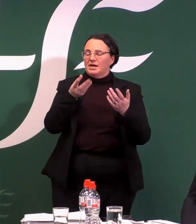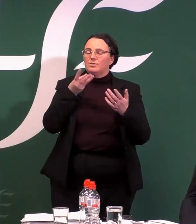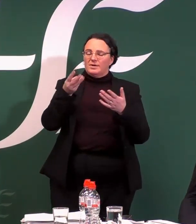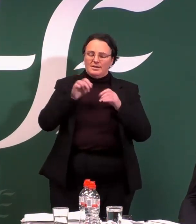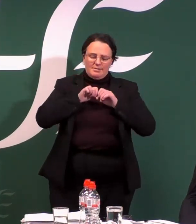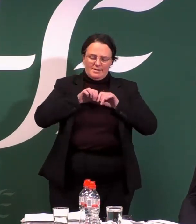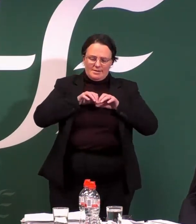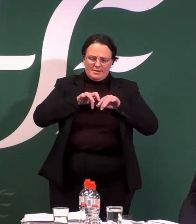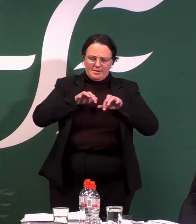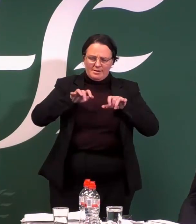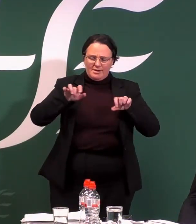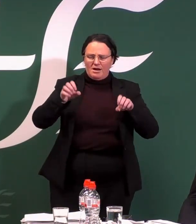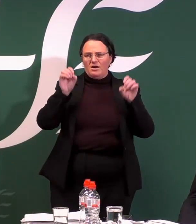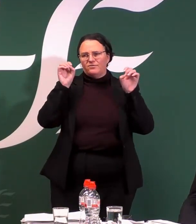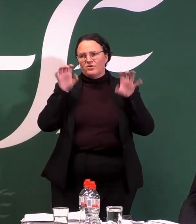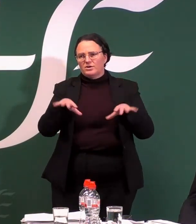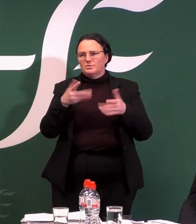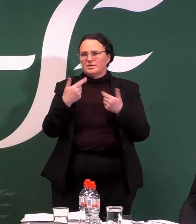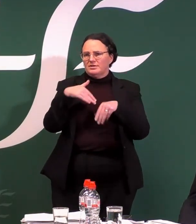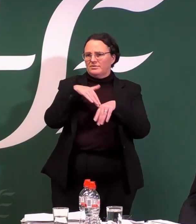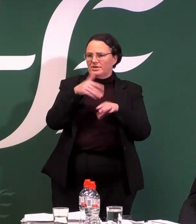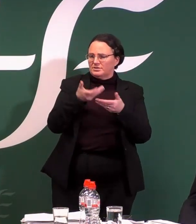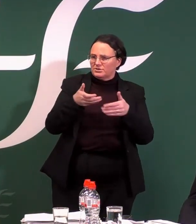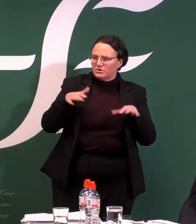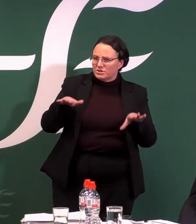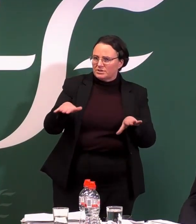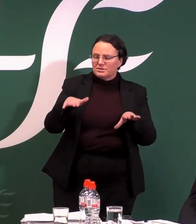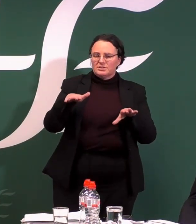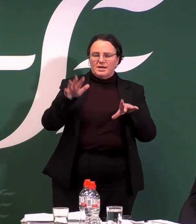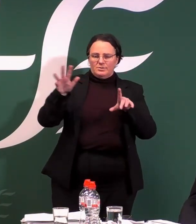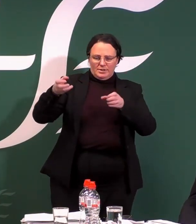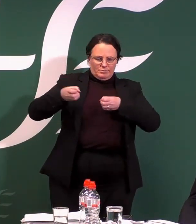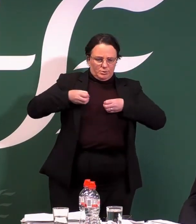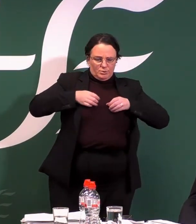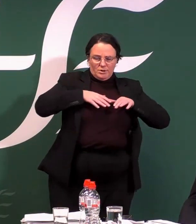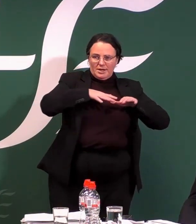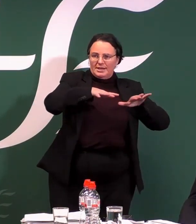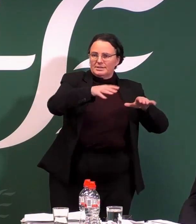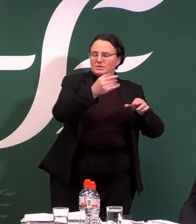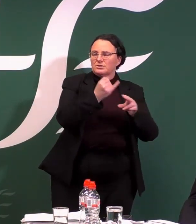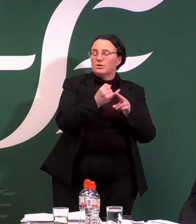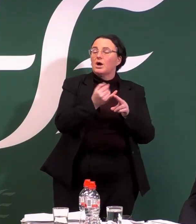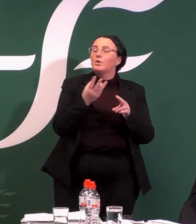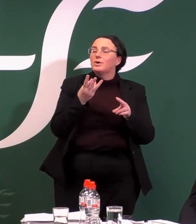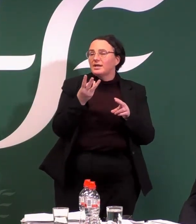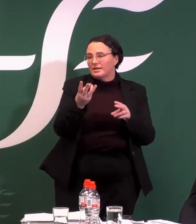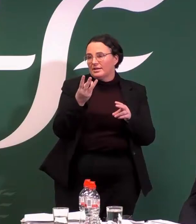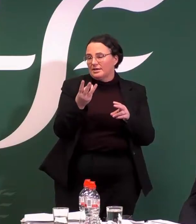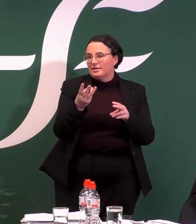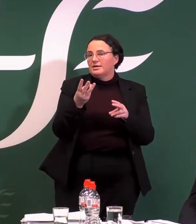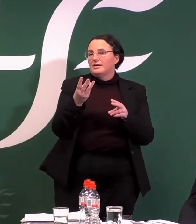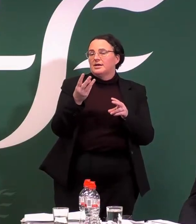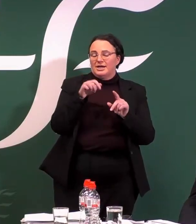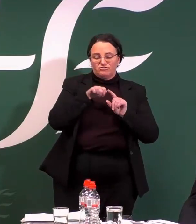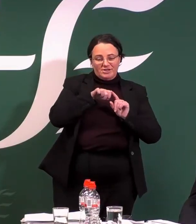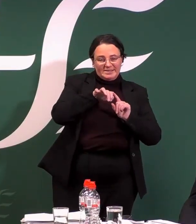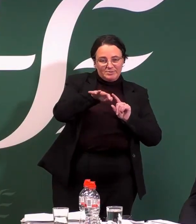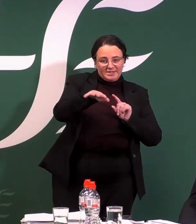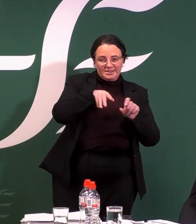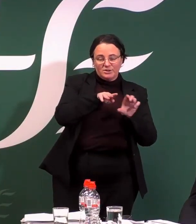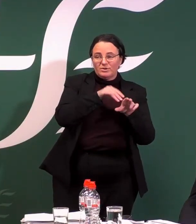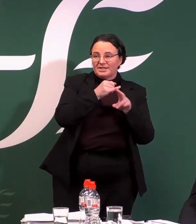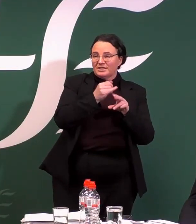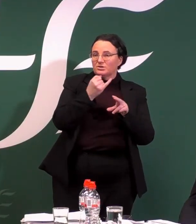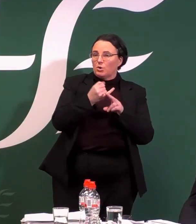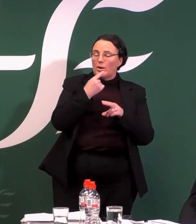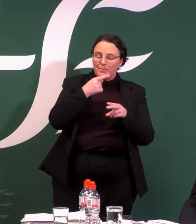through, of course, to children in households, and will find its way through children into schools, and will, on occasion, find its way transmitting within schools. But the